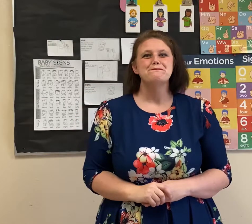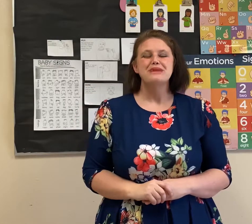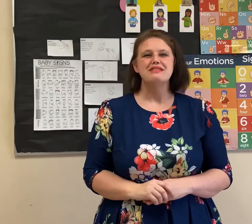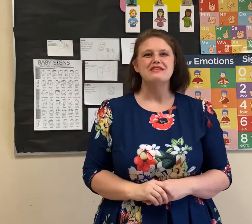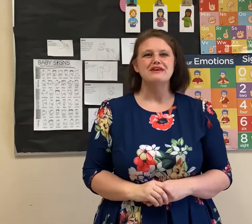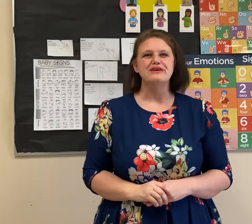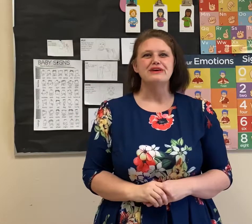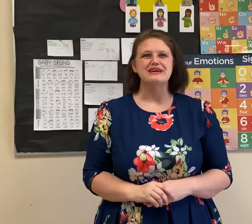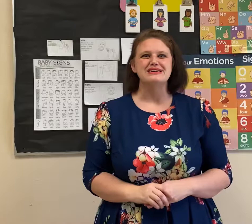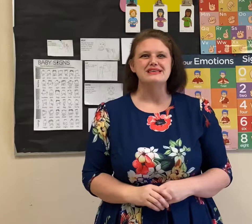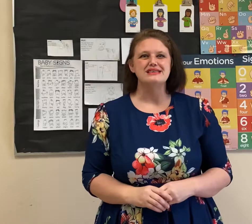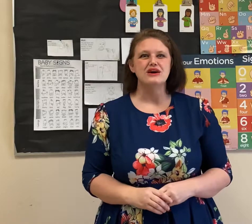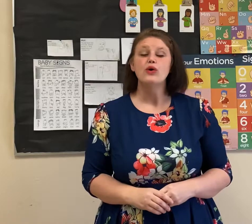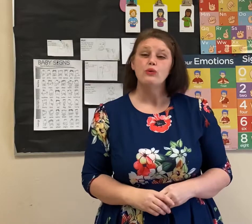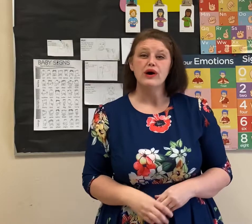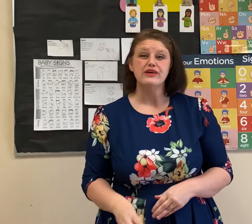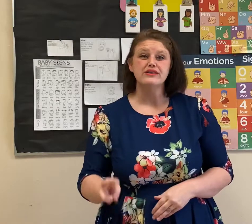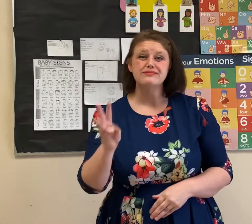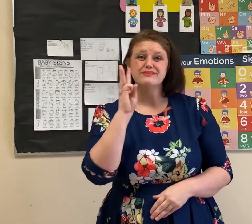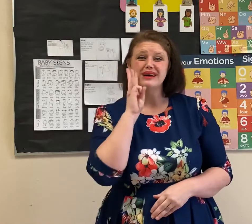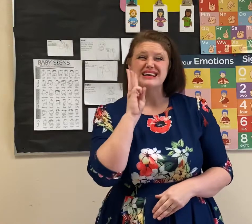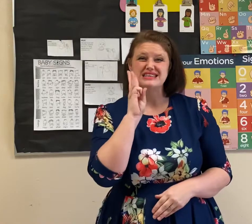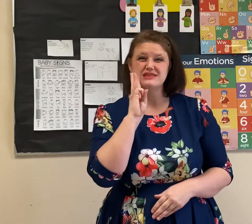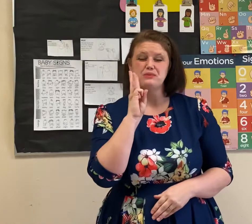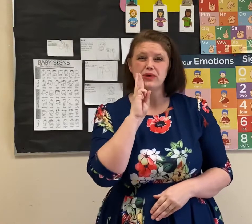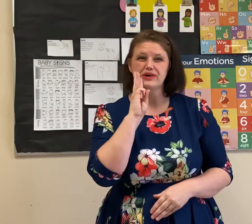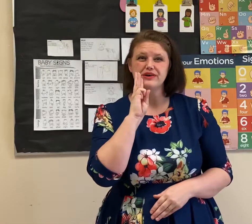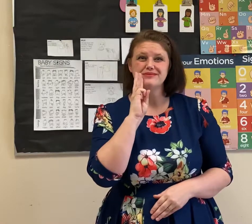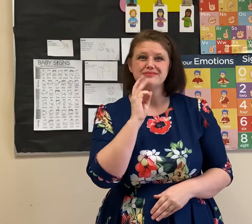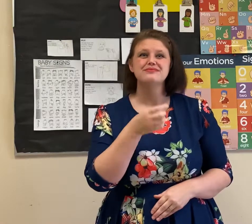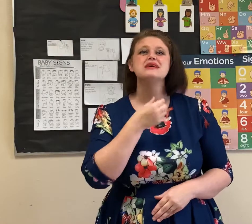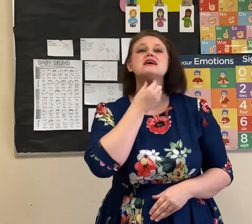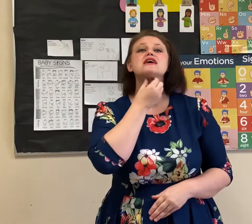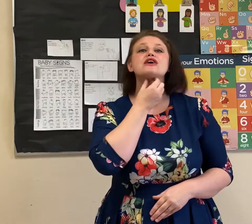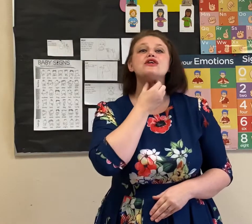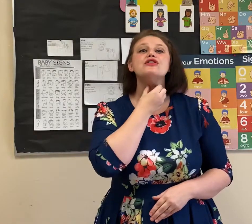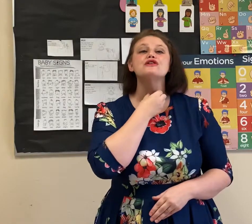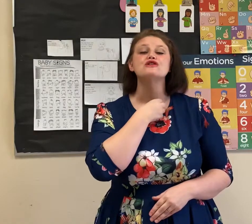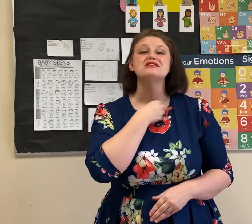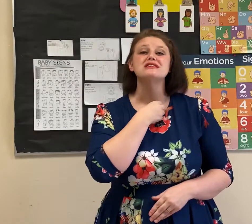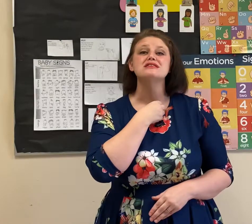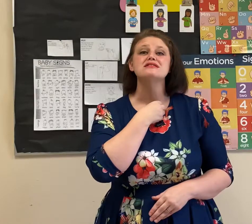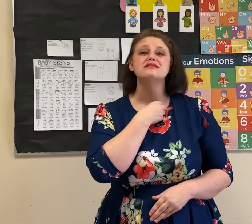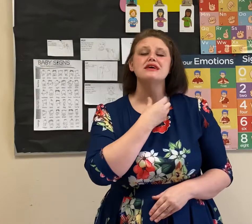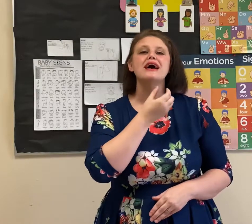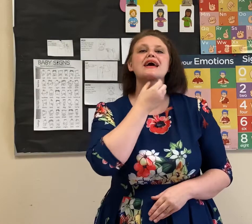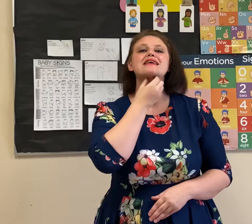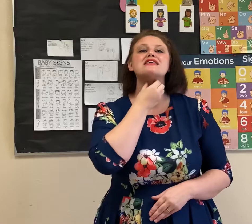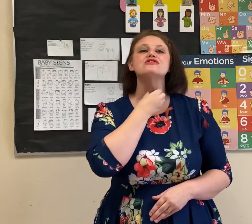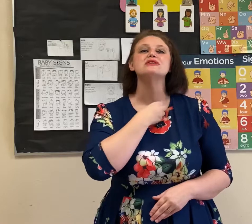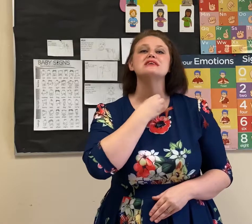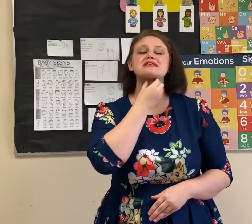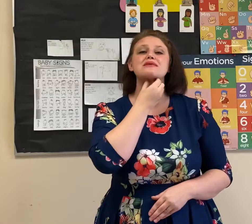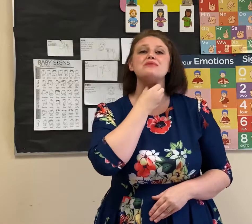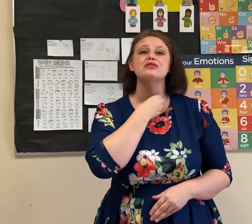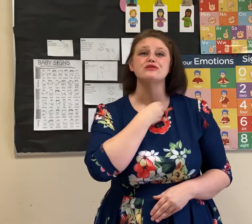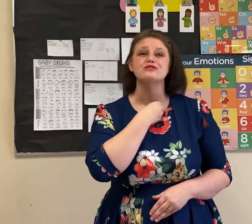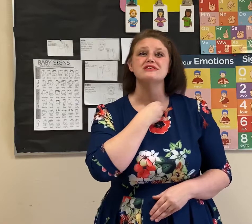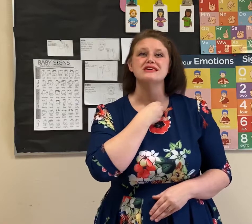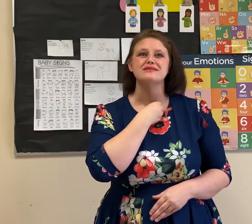Then there is water. I need some water. Thirsty. I need a drink because I am thirsty.